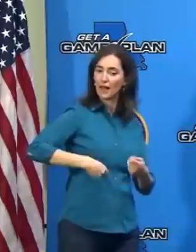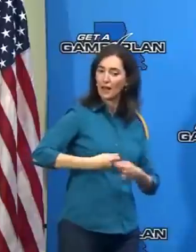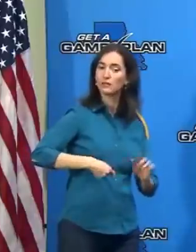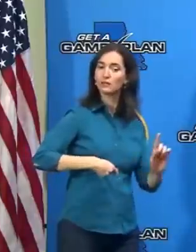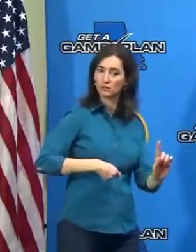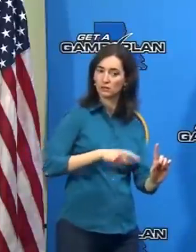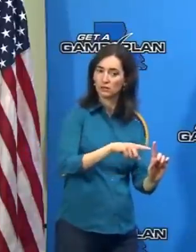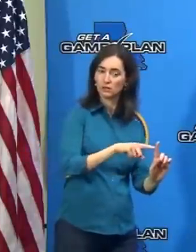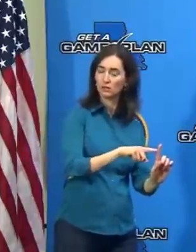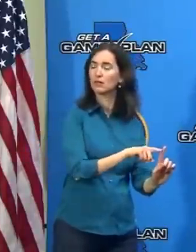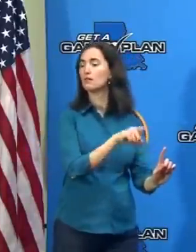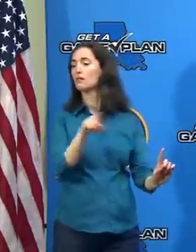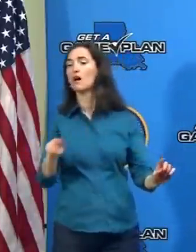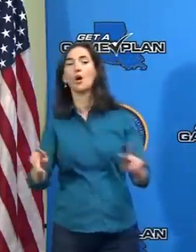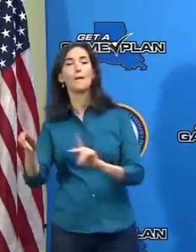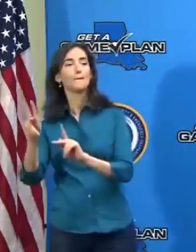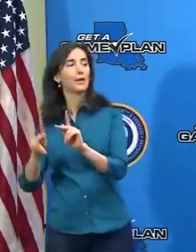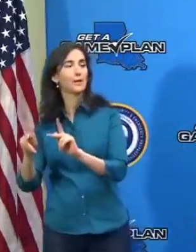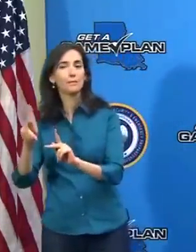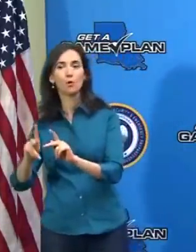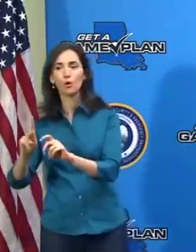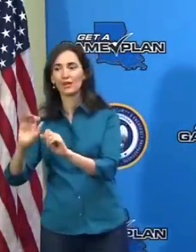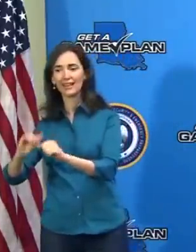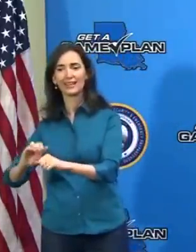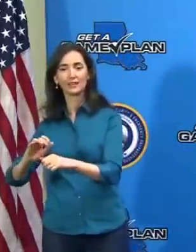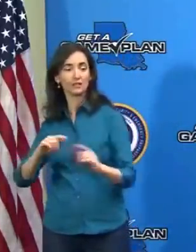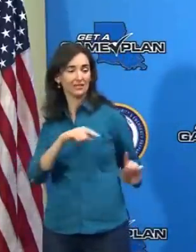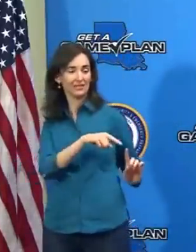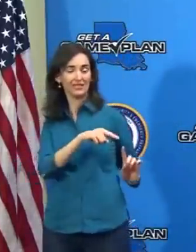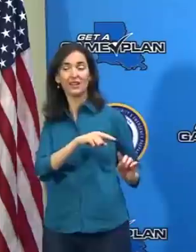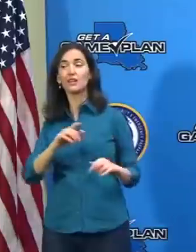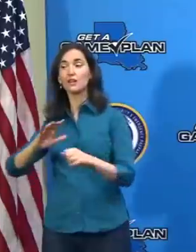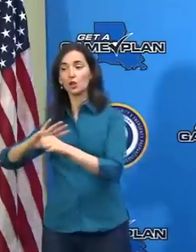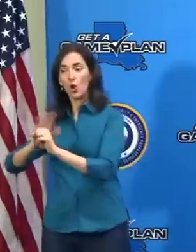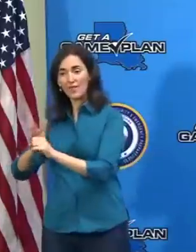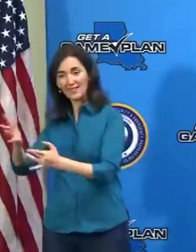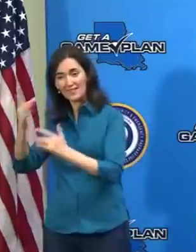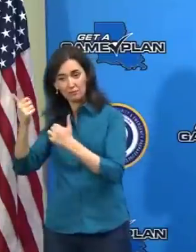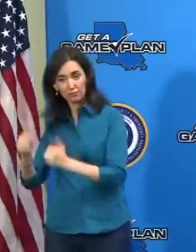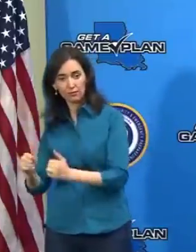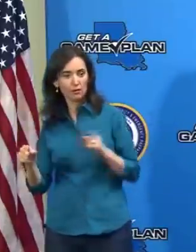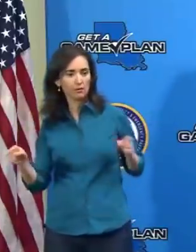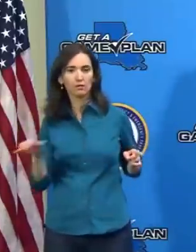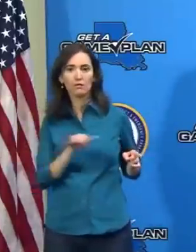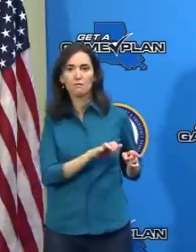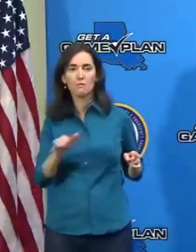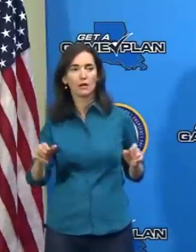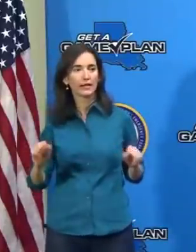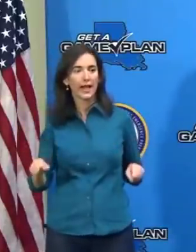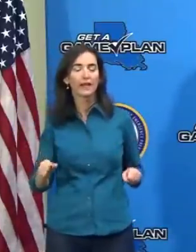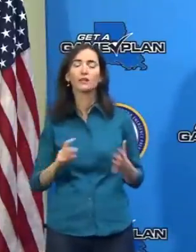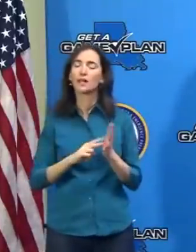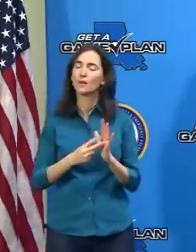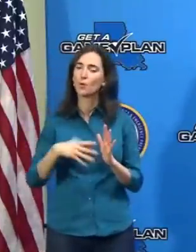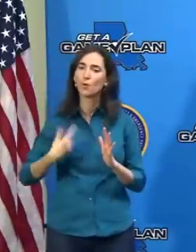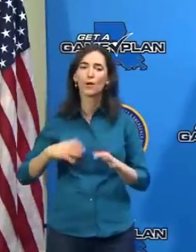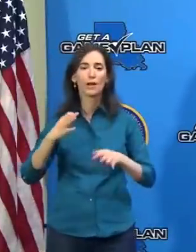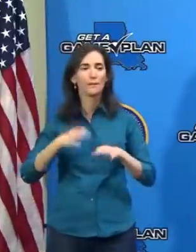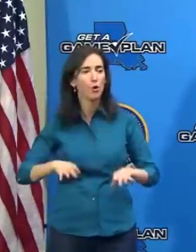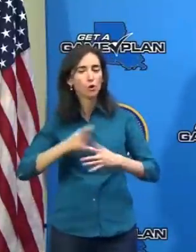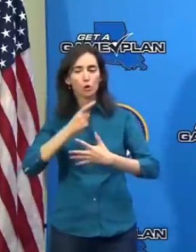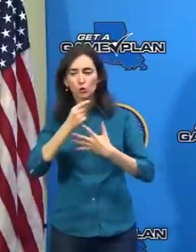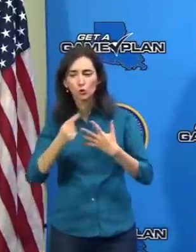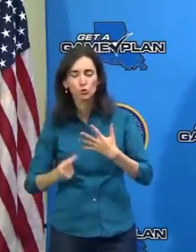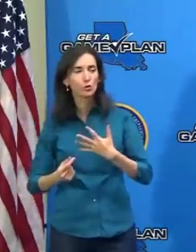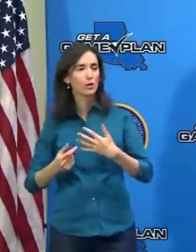are especially vulnerable to COVID too. And so, you know, making sure we can continue to do all the monoclonal antibody